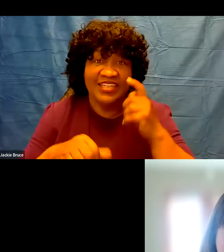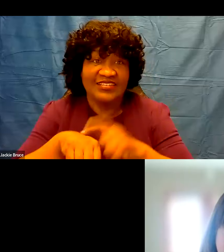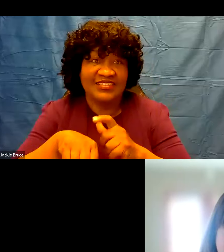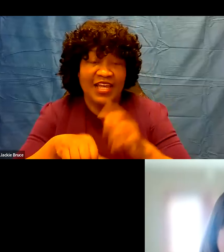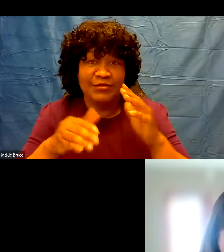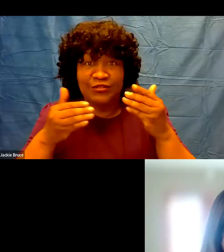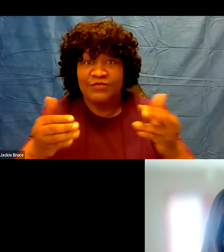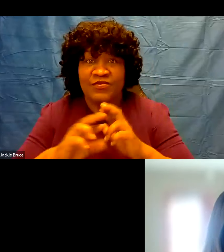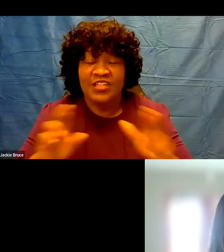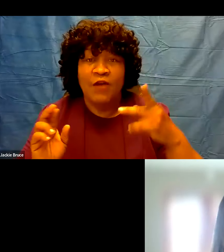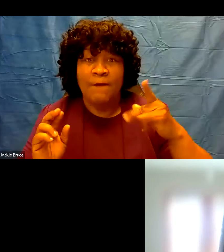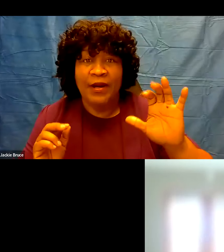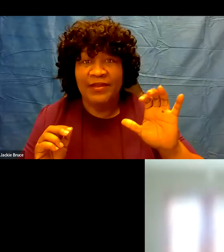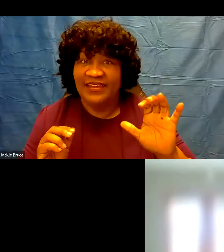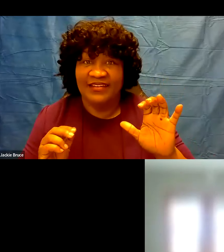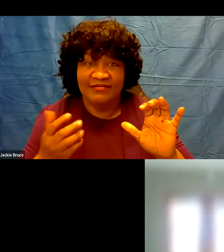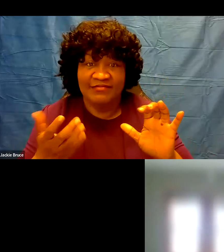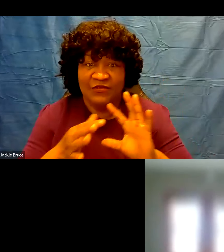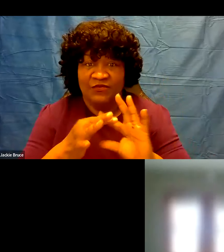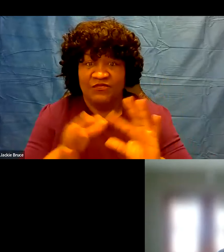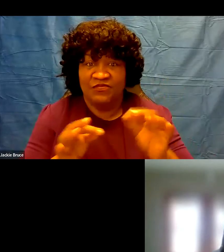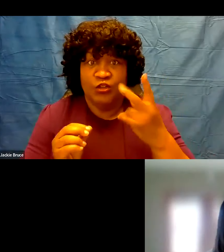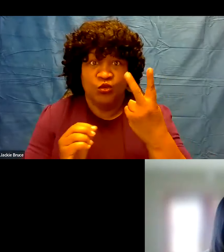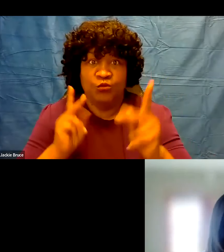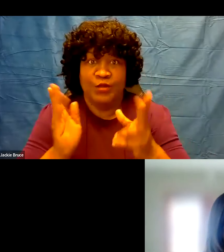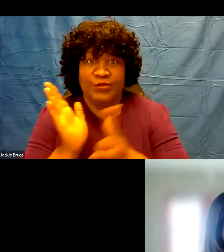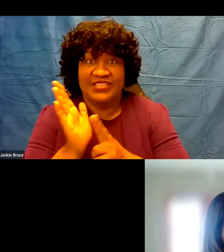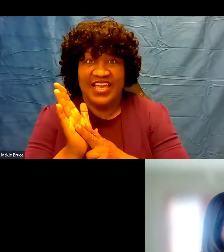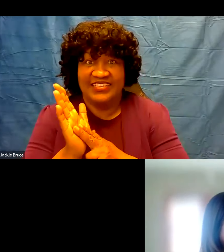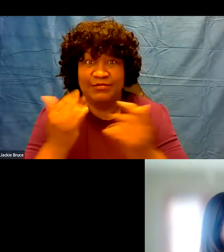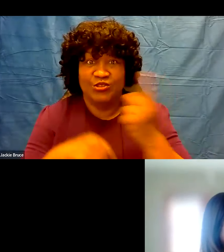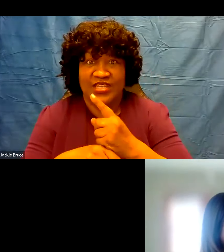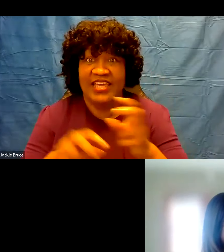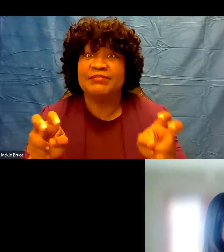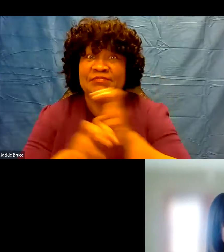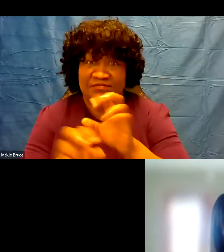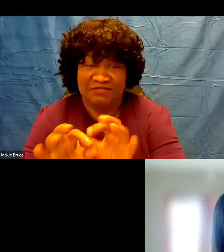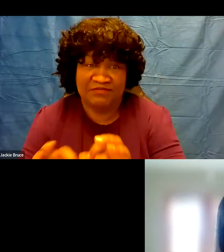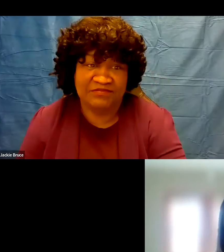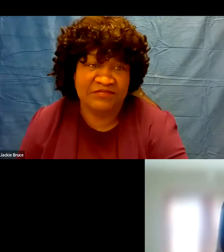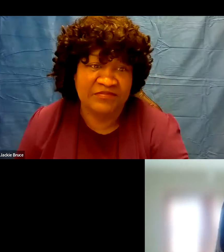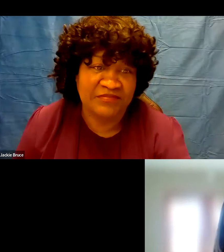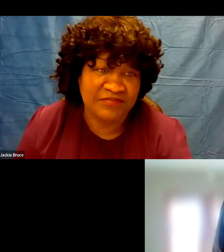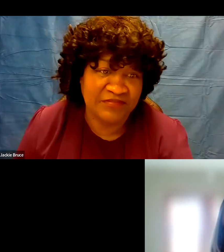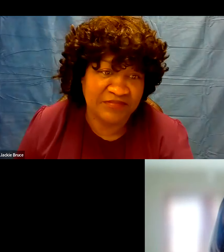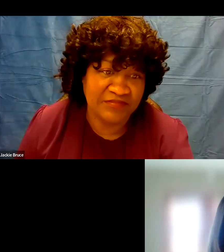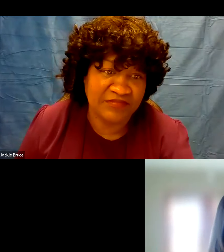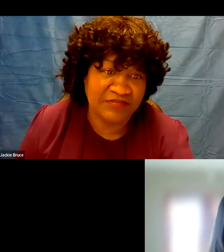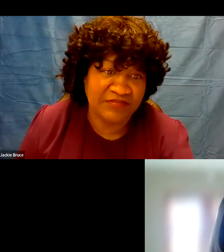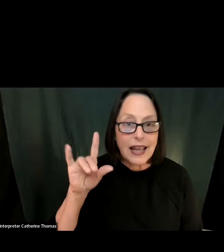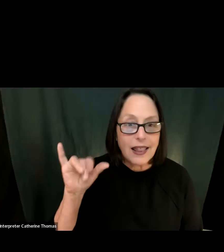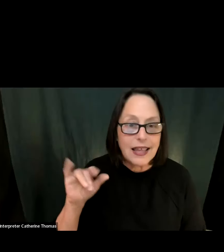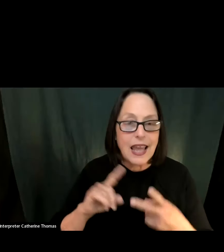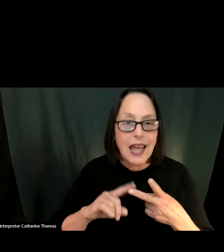move into our public comment. I have two people signed up for a public comment today. Karen Kelly, followed by Laura